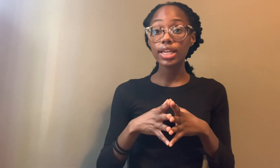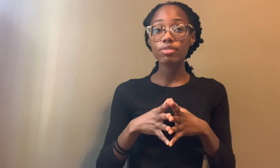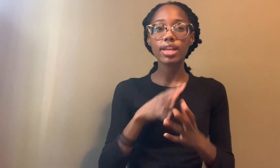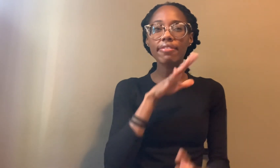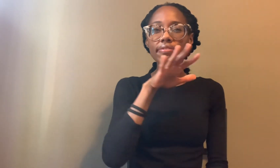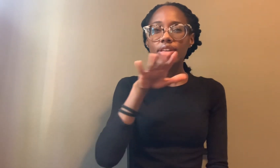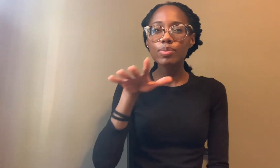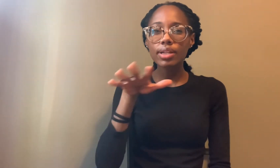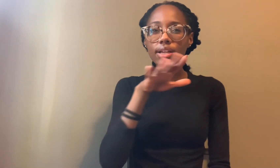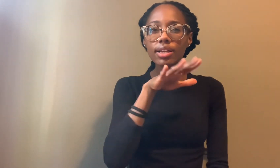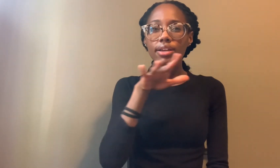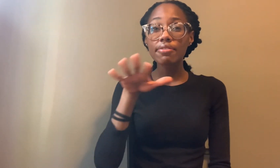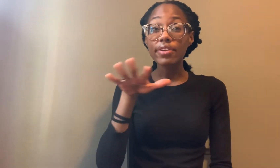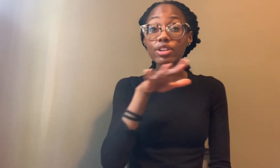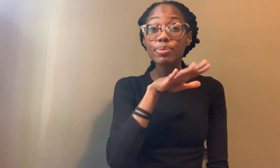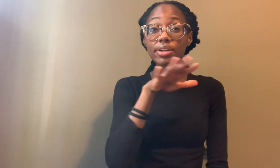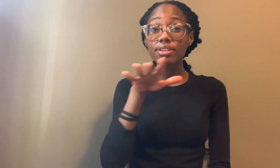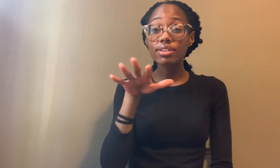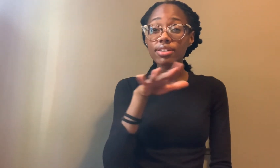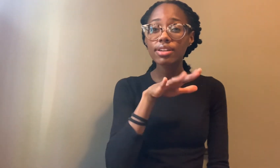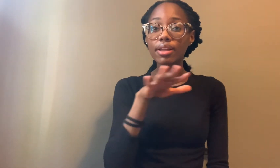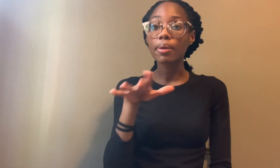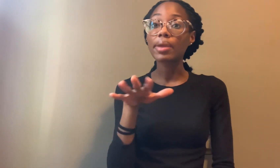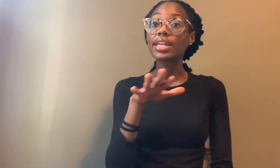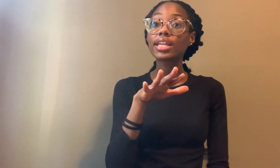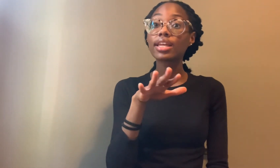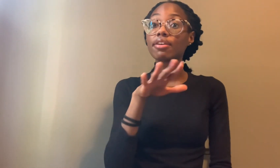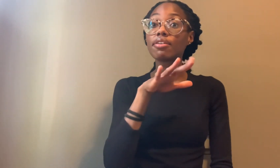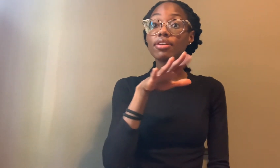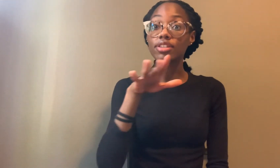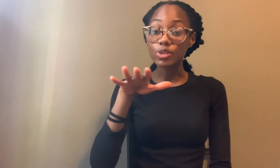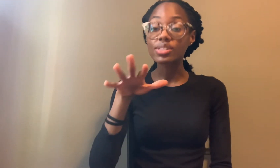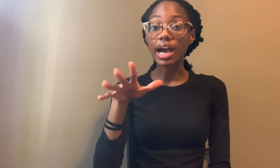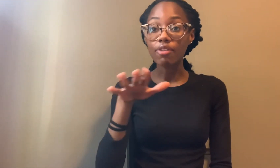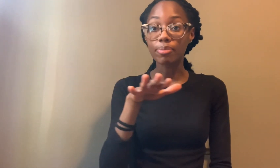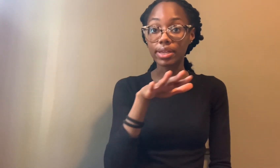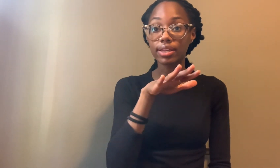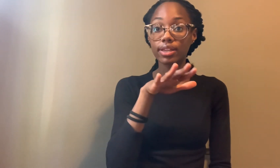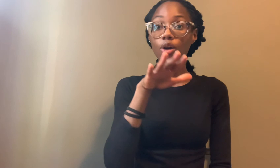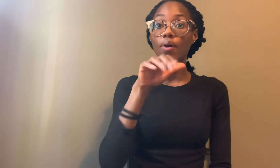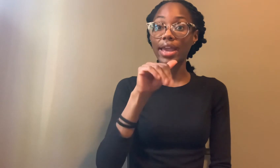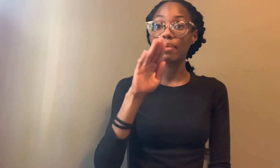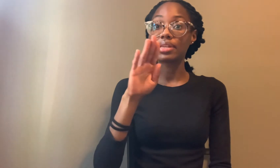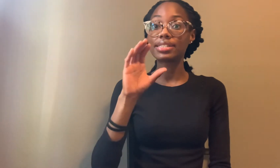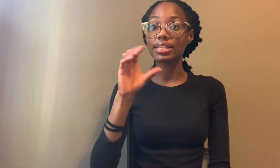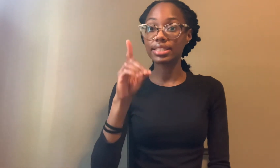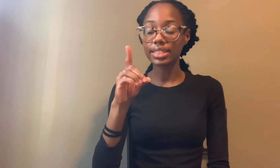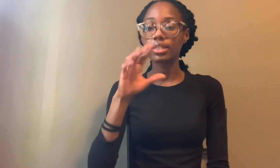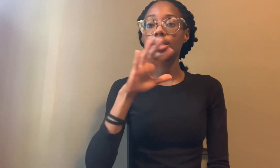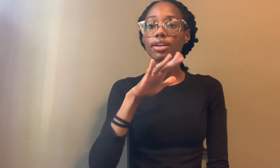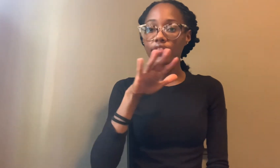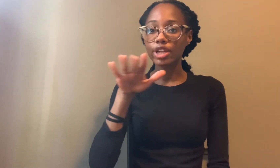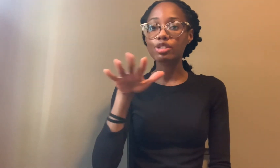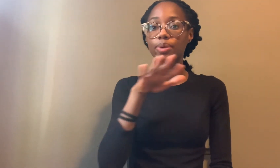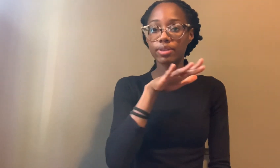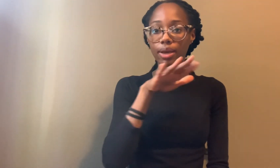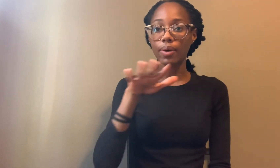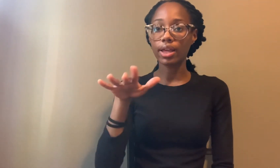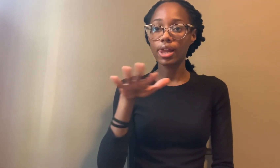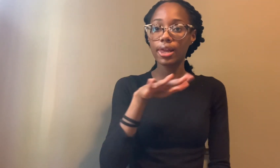say, finger spell. Meaning, use the alphabet. Go A, B, C, D, finger spell that way.